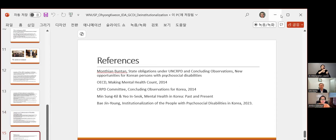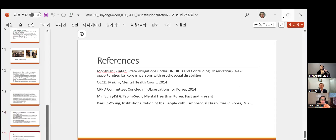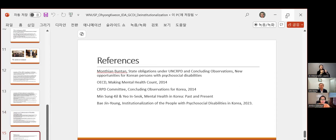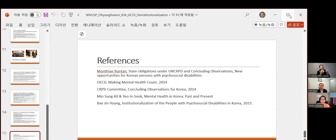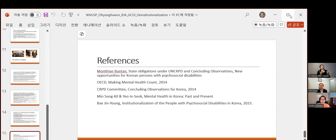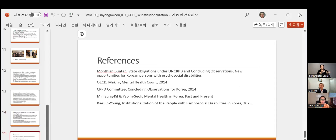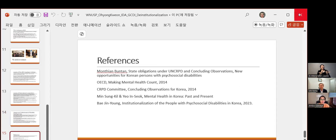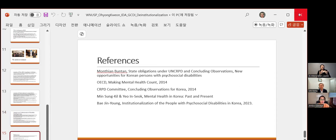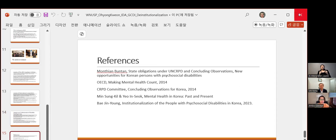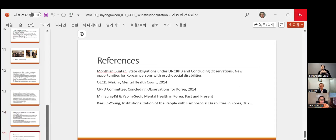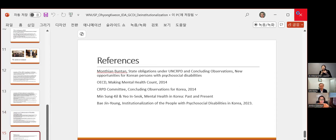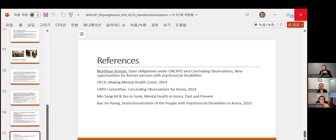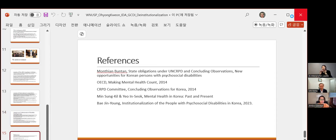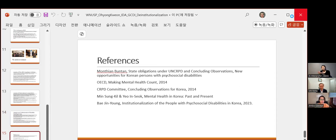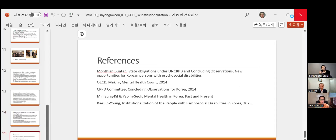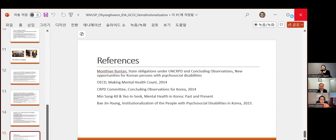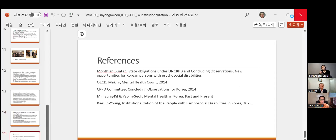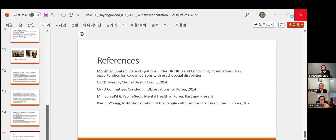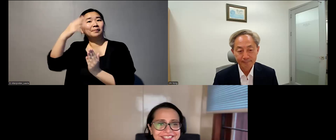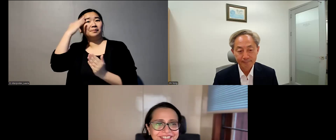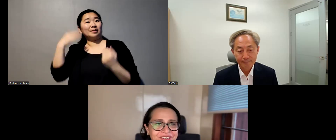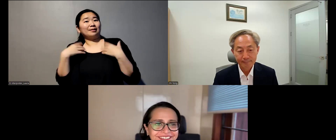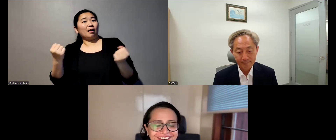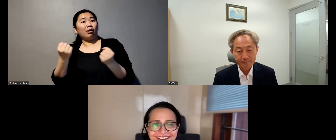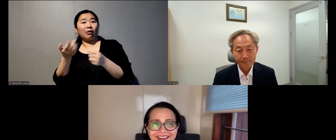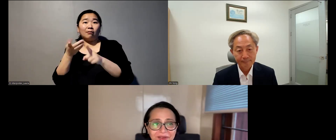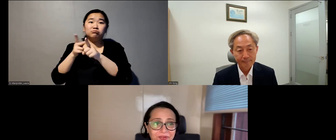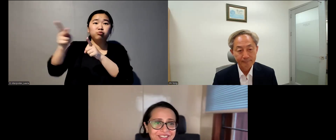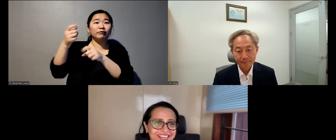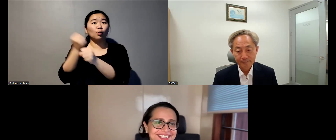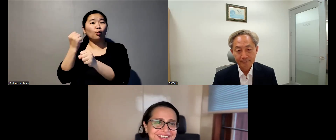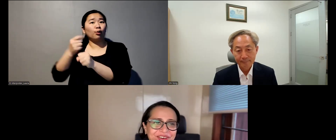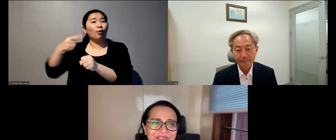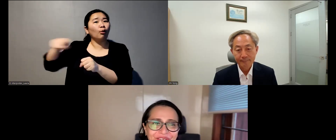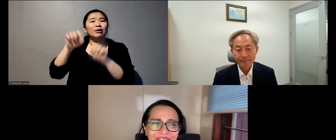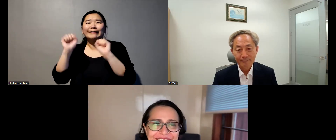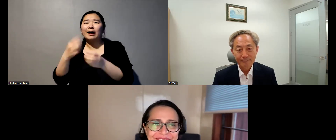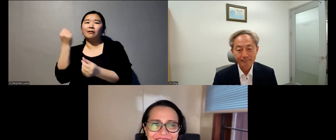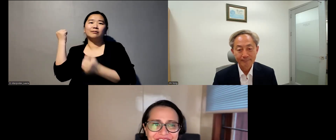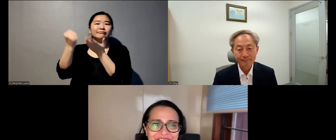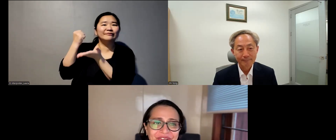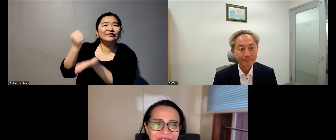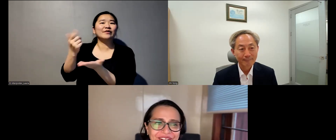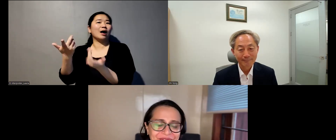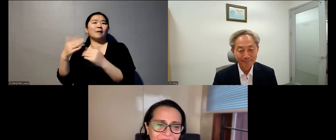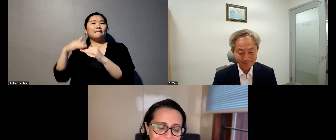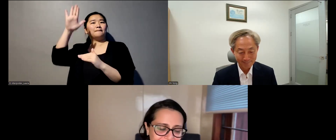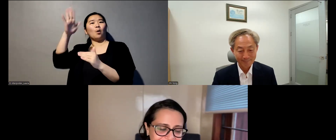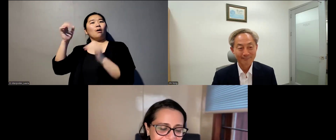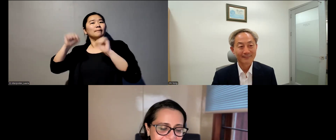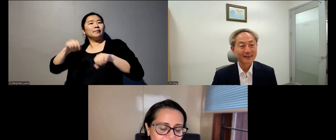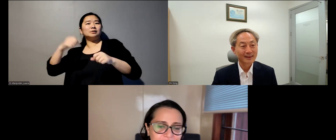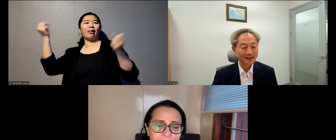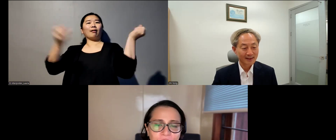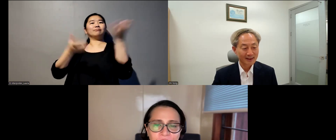Thank you, Oyong, for your presentation. I apologize for wrongly mentioning you. You are the board